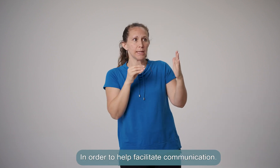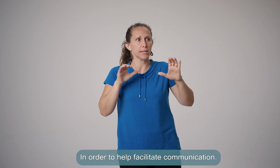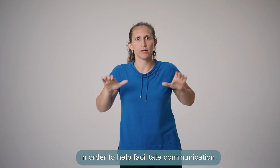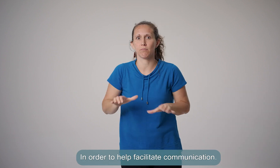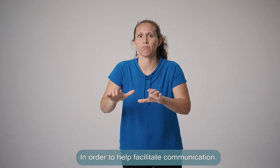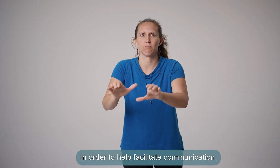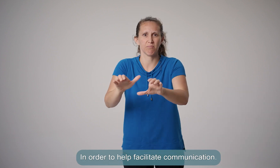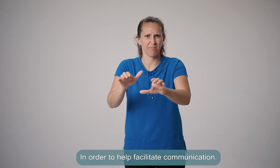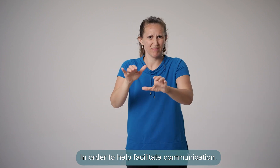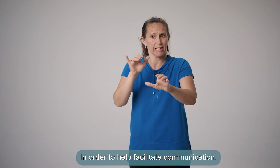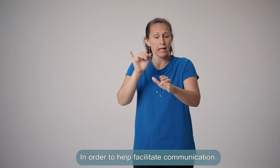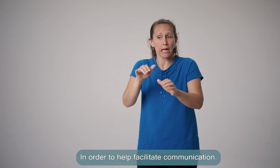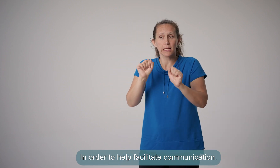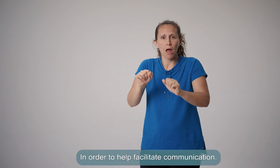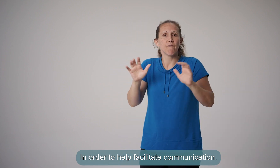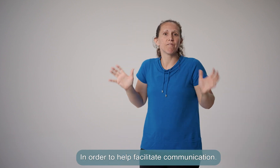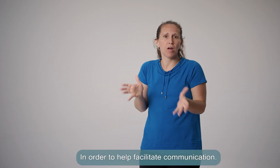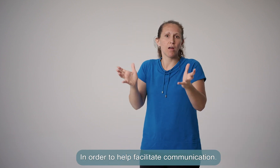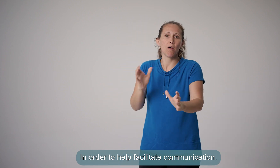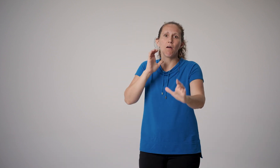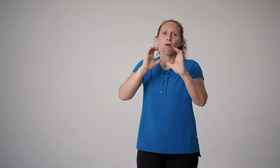help facilitate communication.